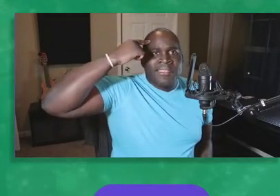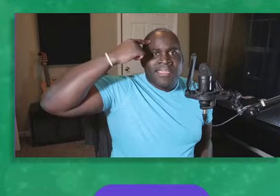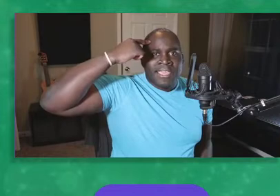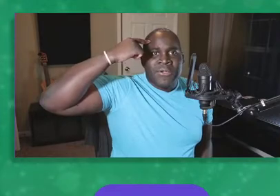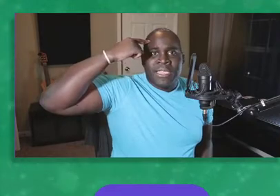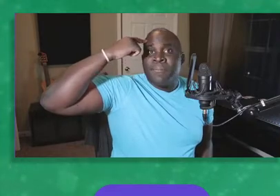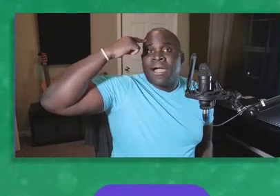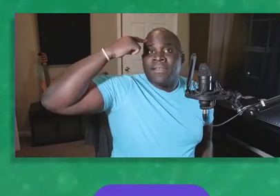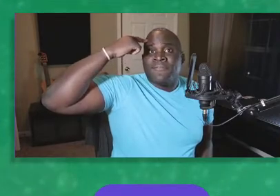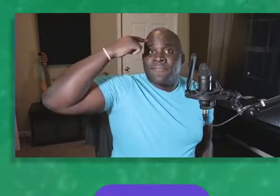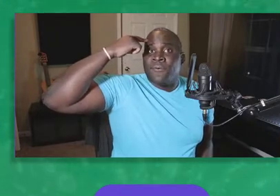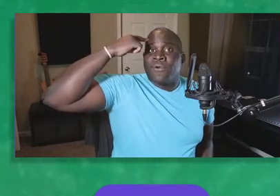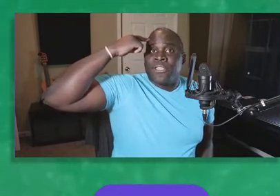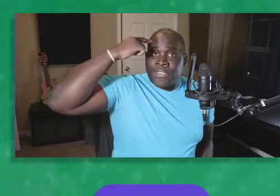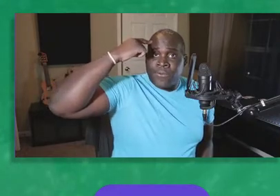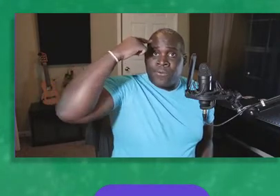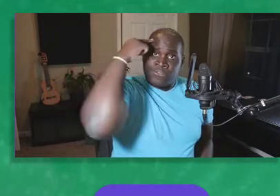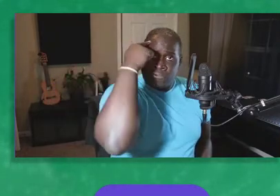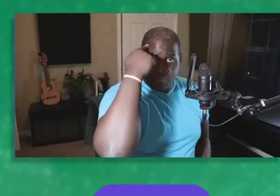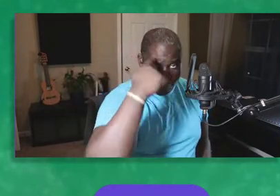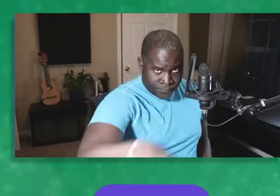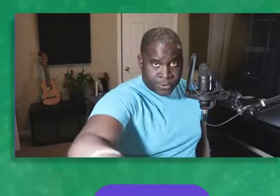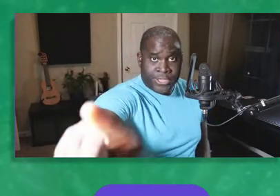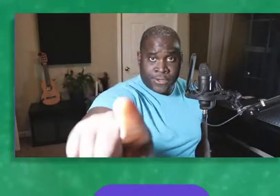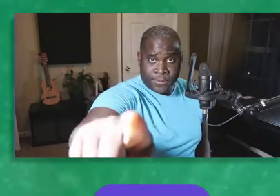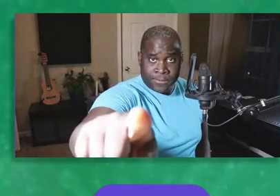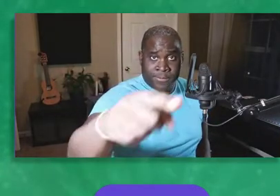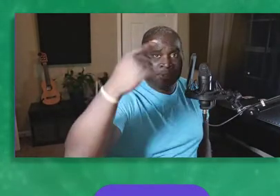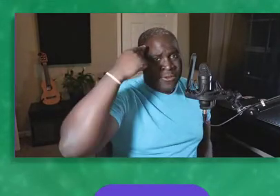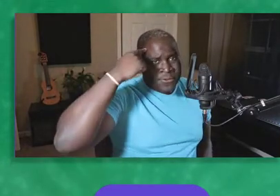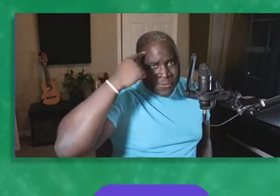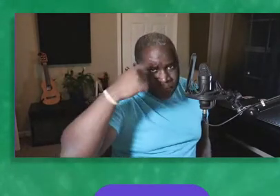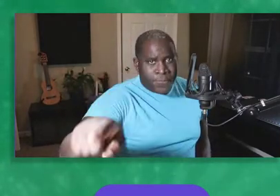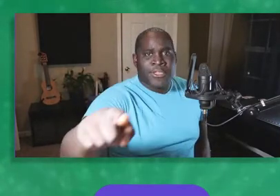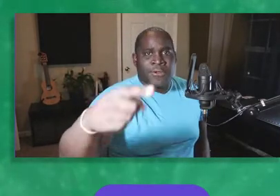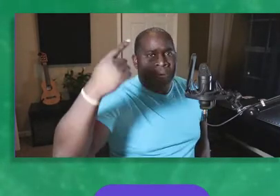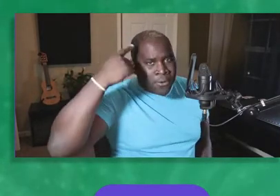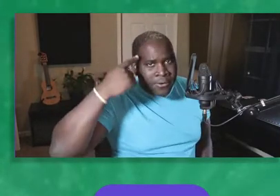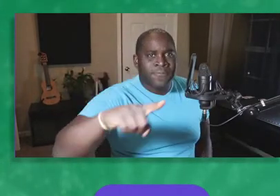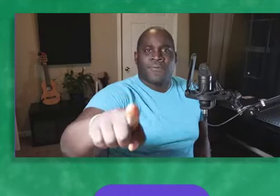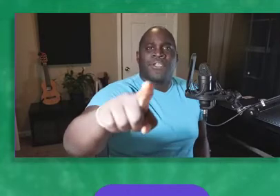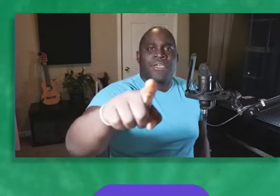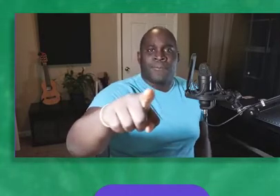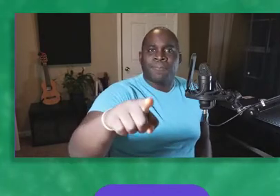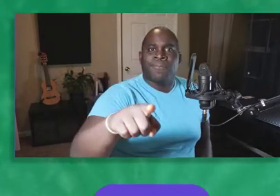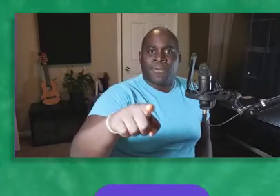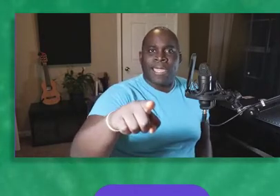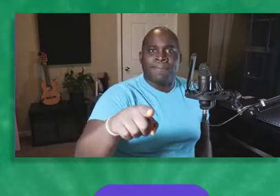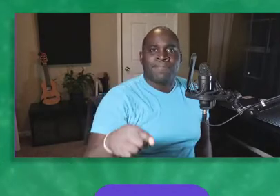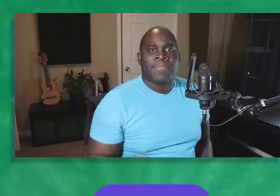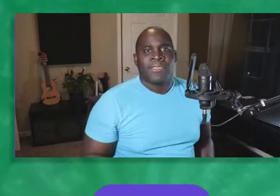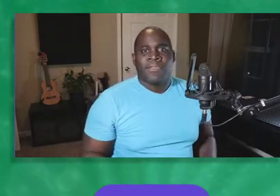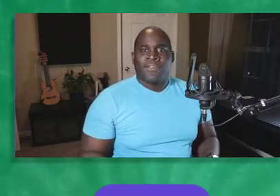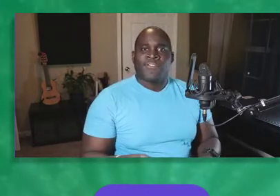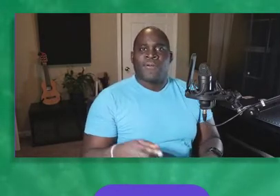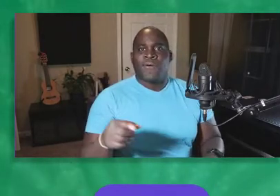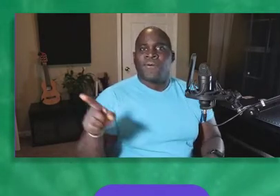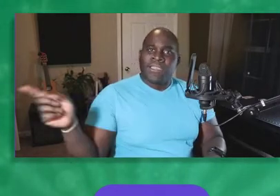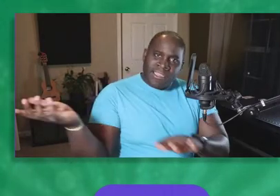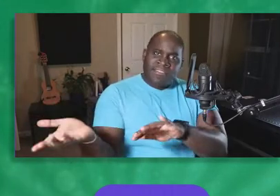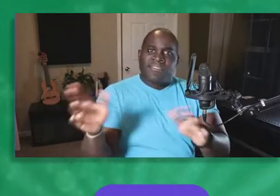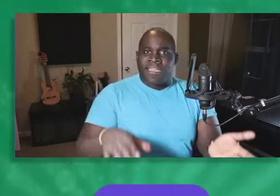then you can combine for you to for you. So for you or for you, right?